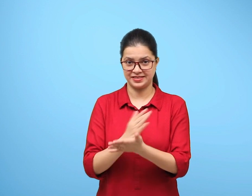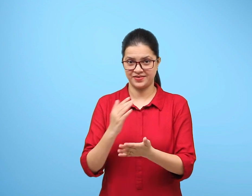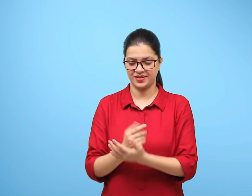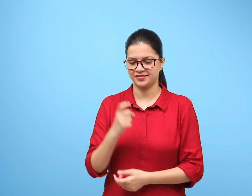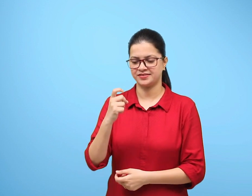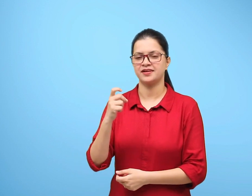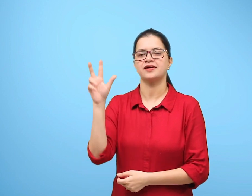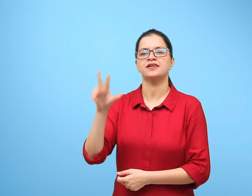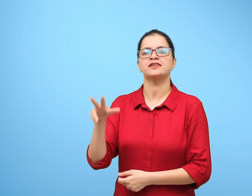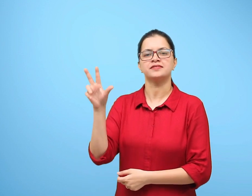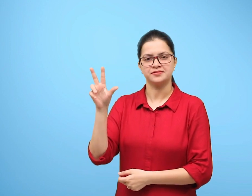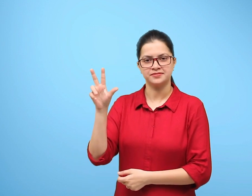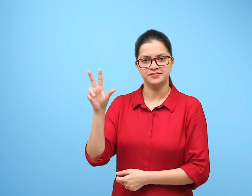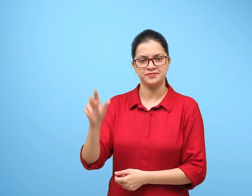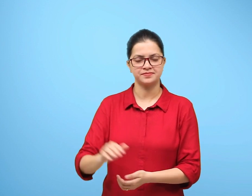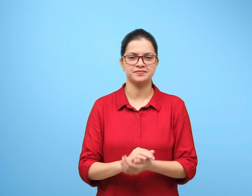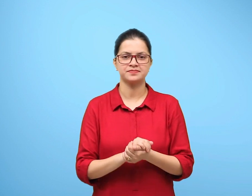Page 78.